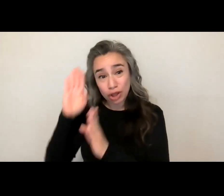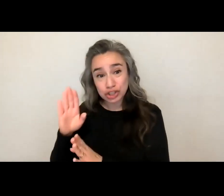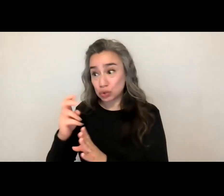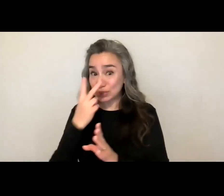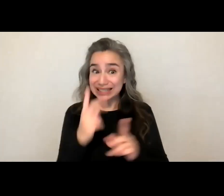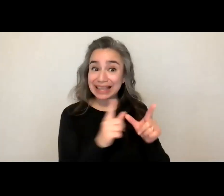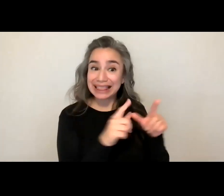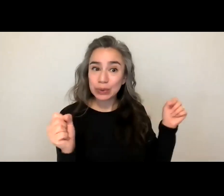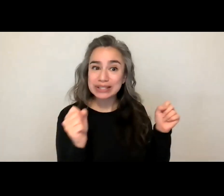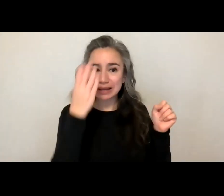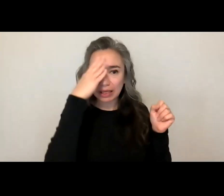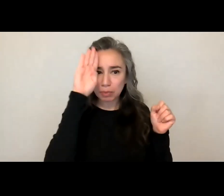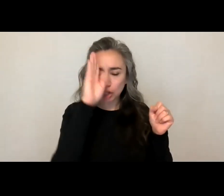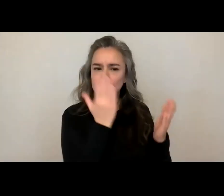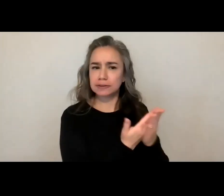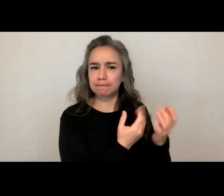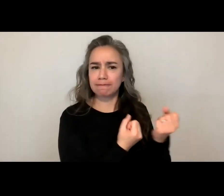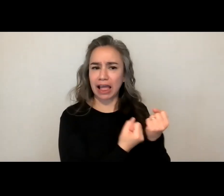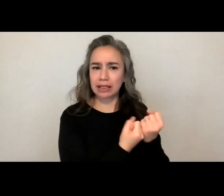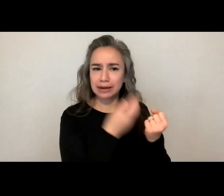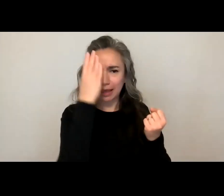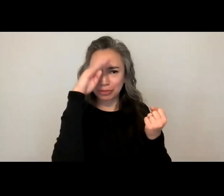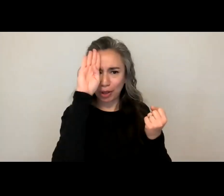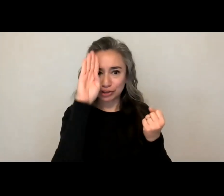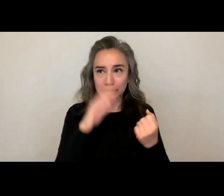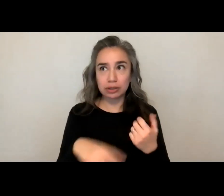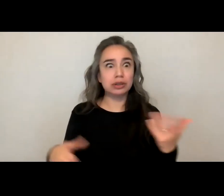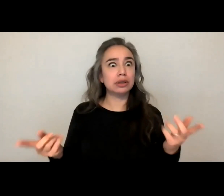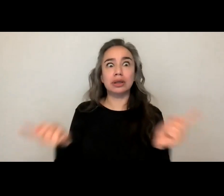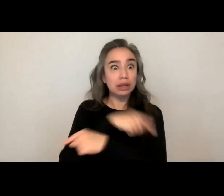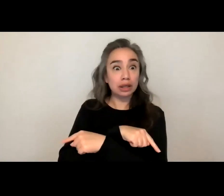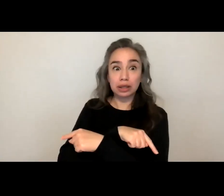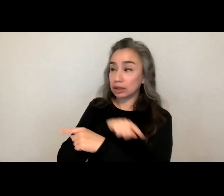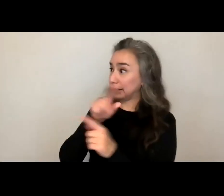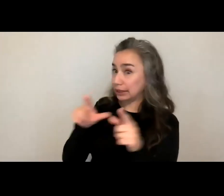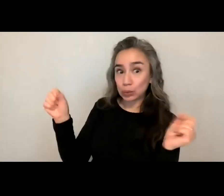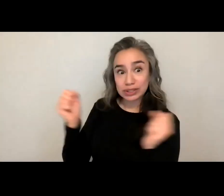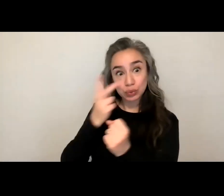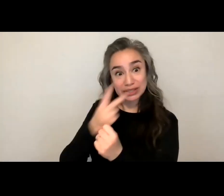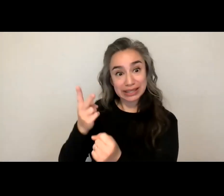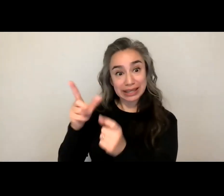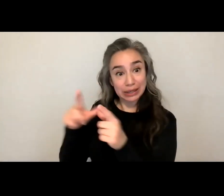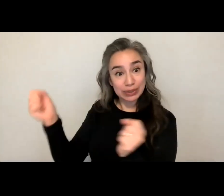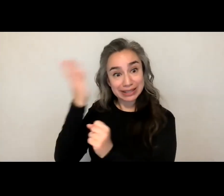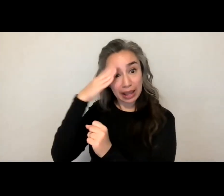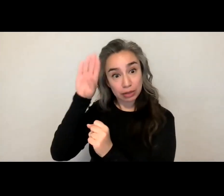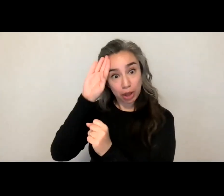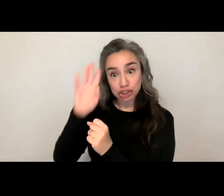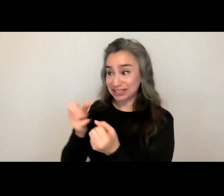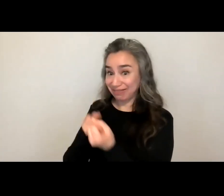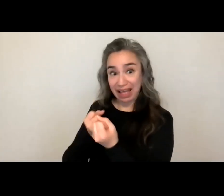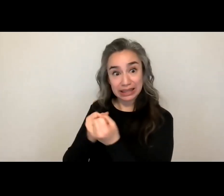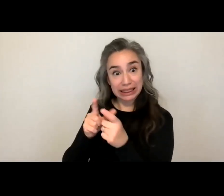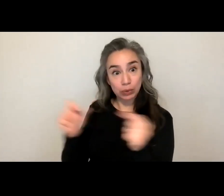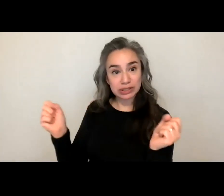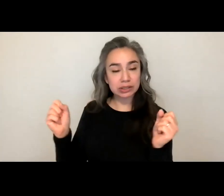valid anthropology as it is to get linguists to see linguistic anthropology as valid linguistics. So